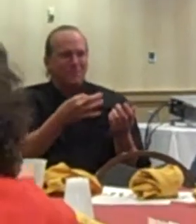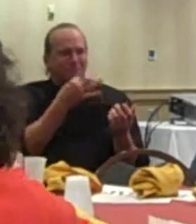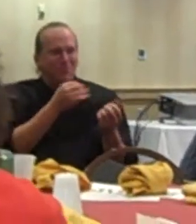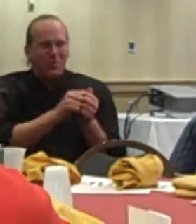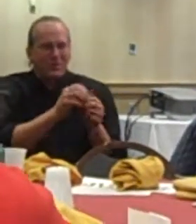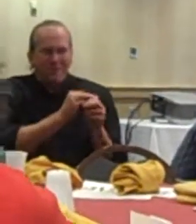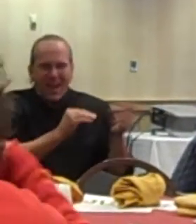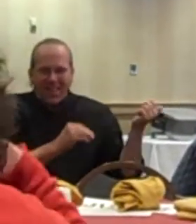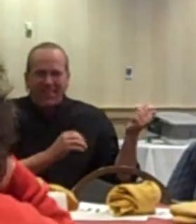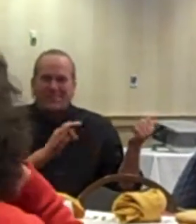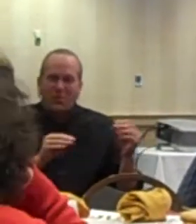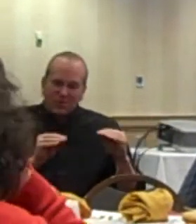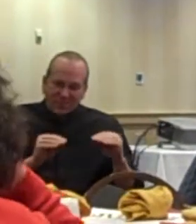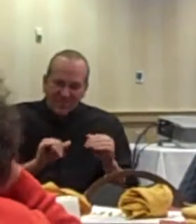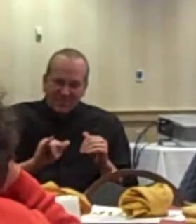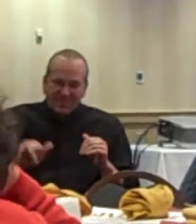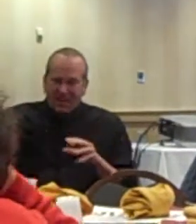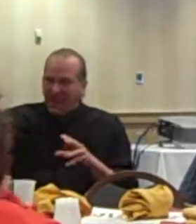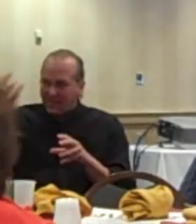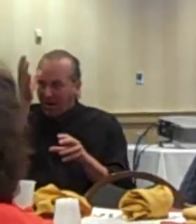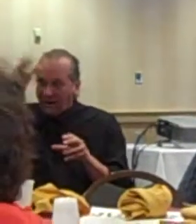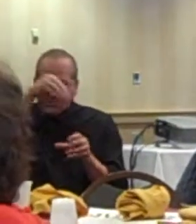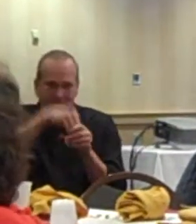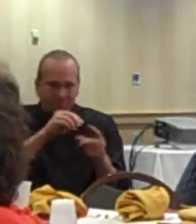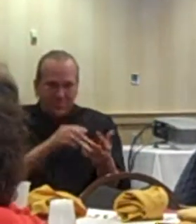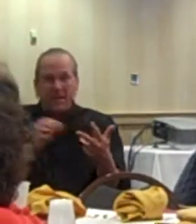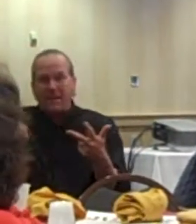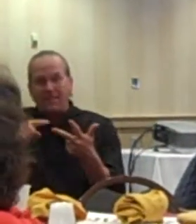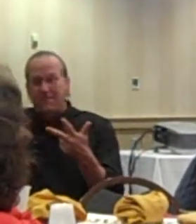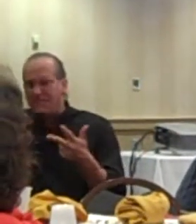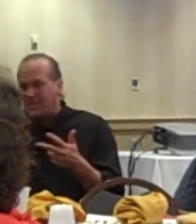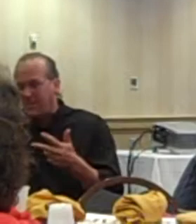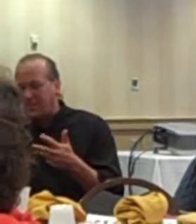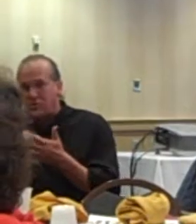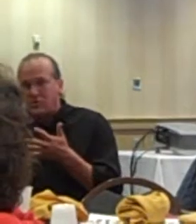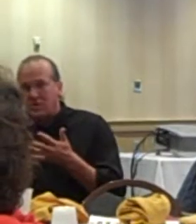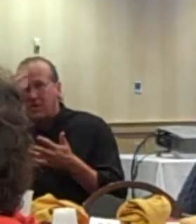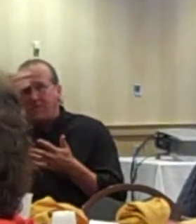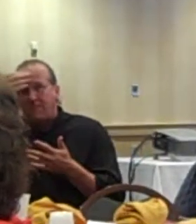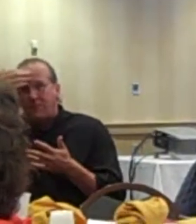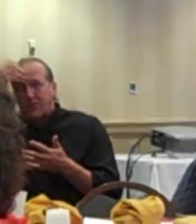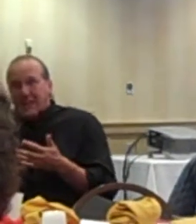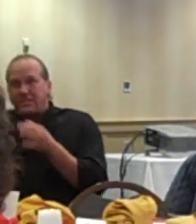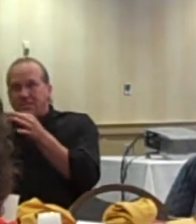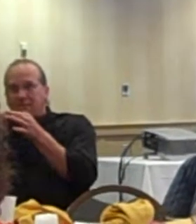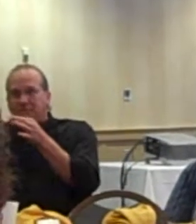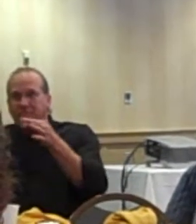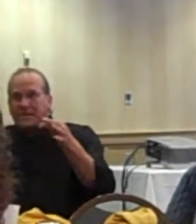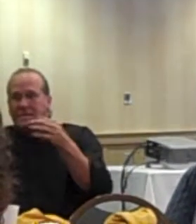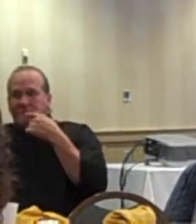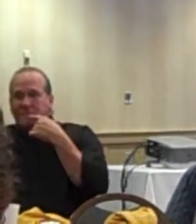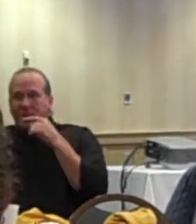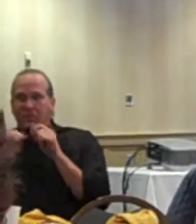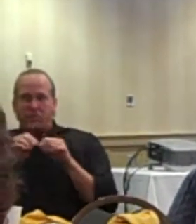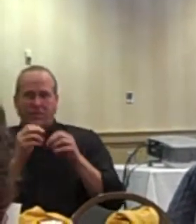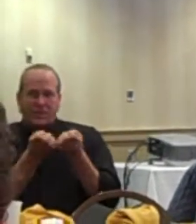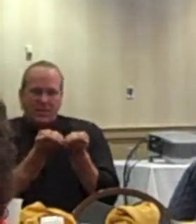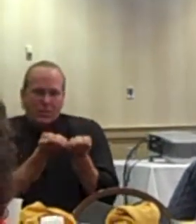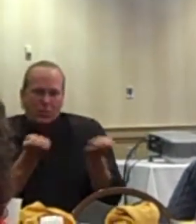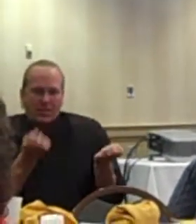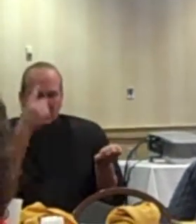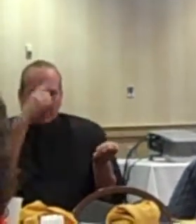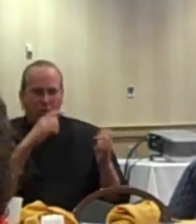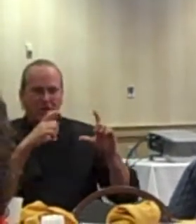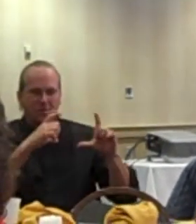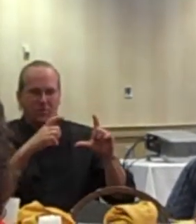that, somebody forgets their memorized formula of the equation of a circle, they can maybe put it back